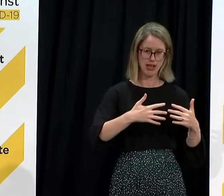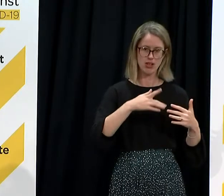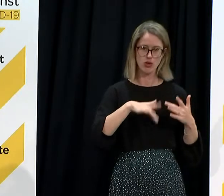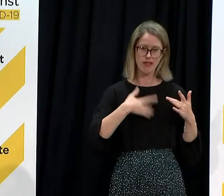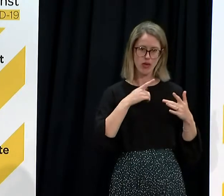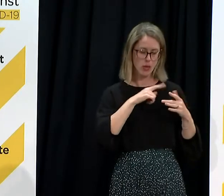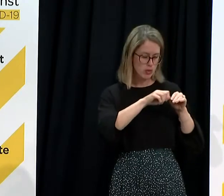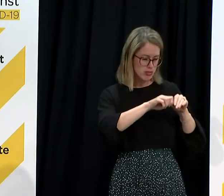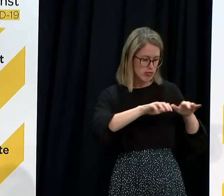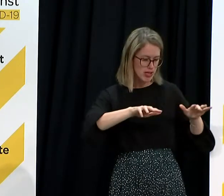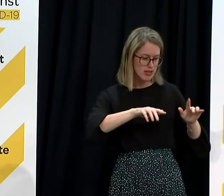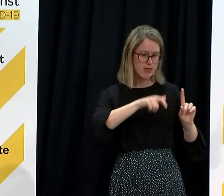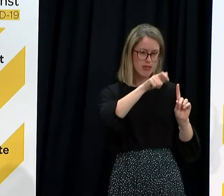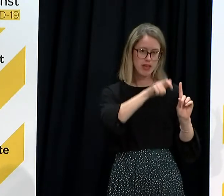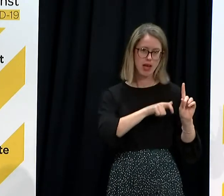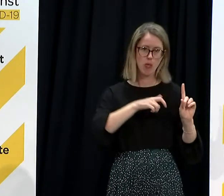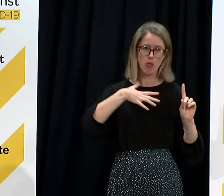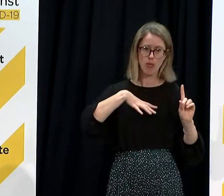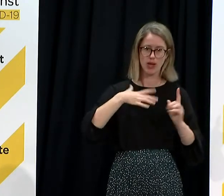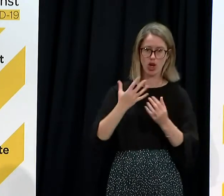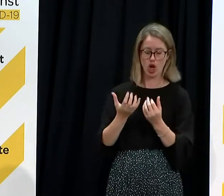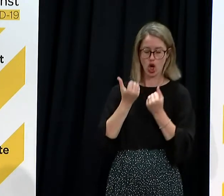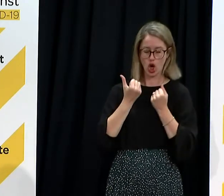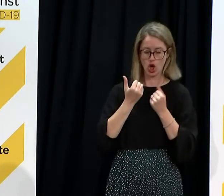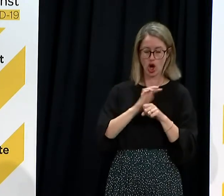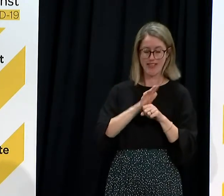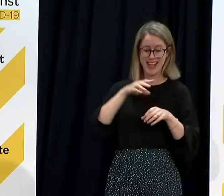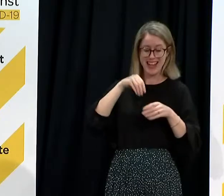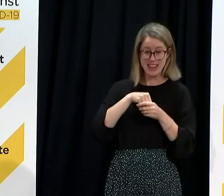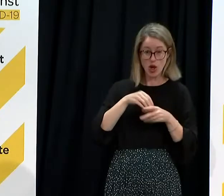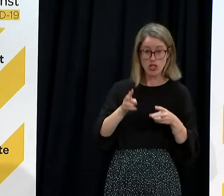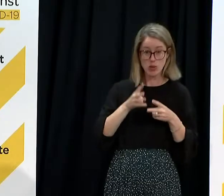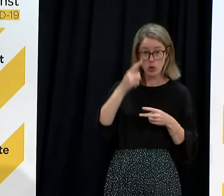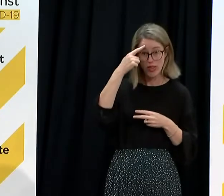hospital, and is it possible she contracted the virus at the hospital at all?